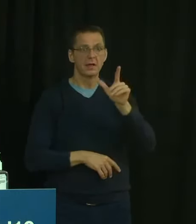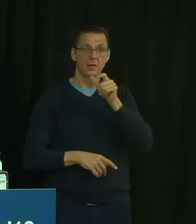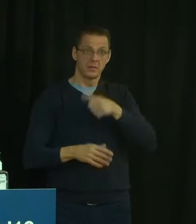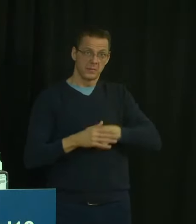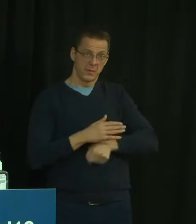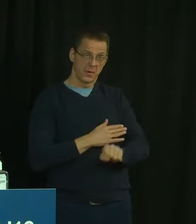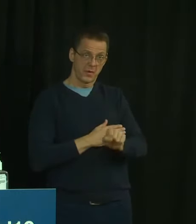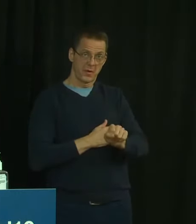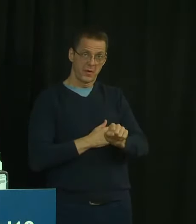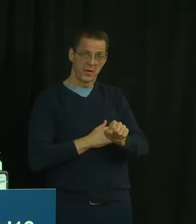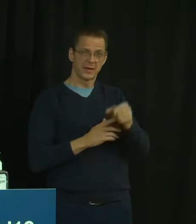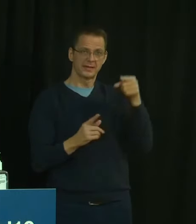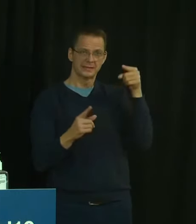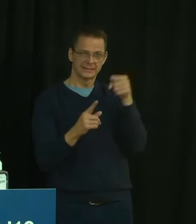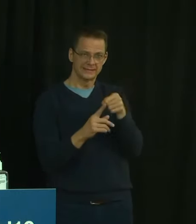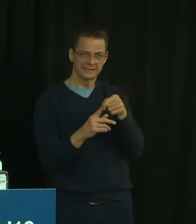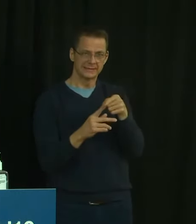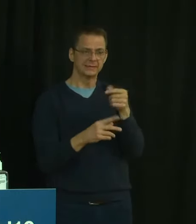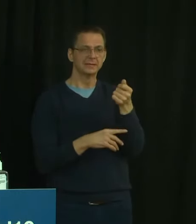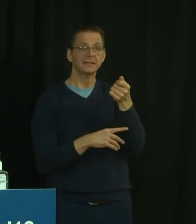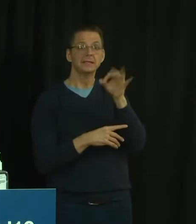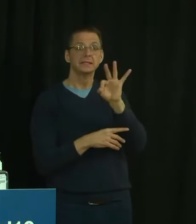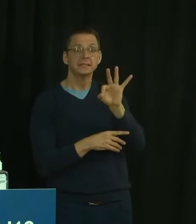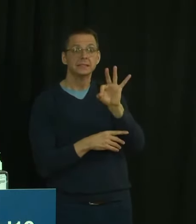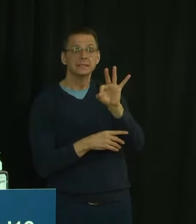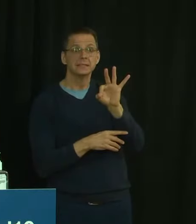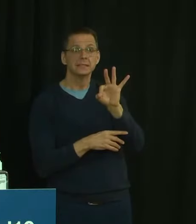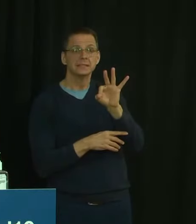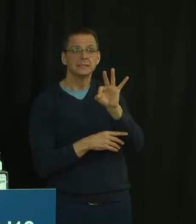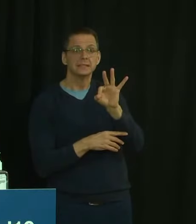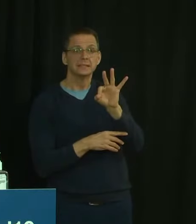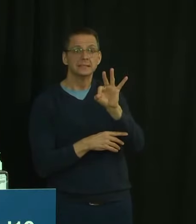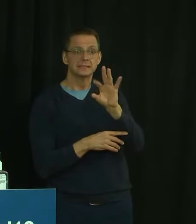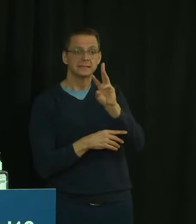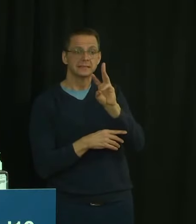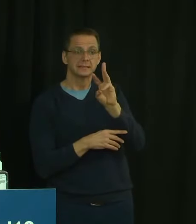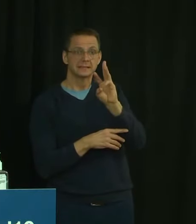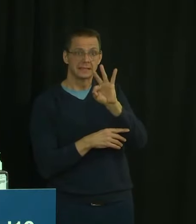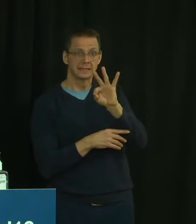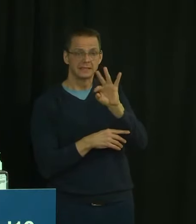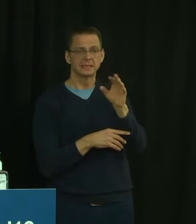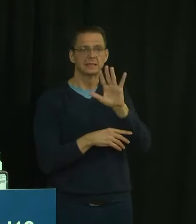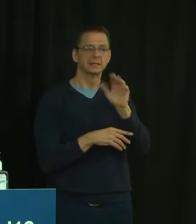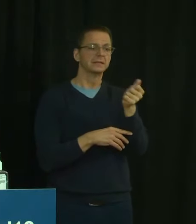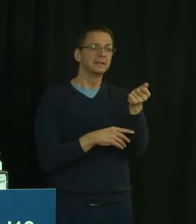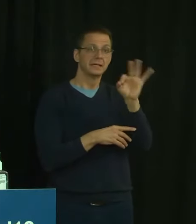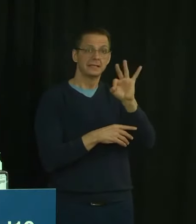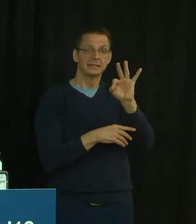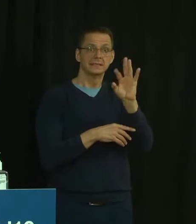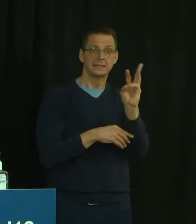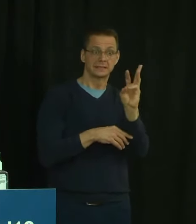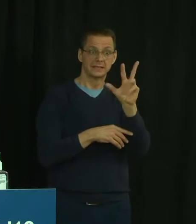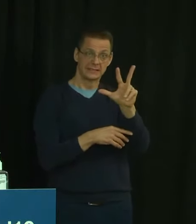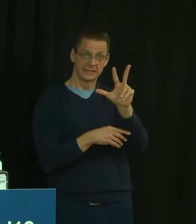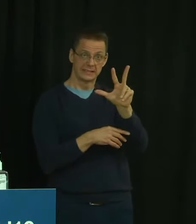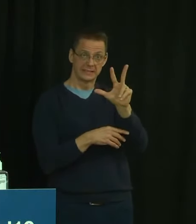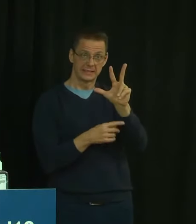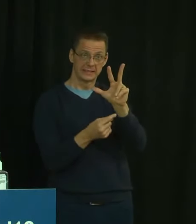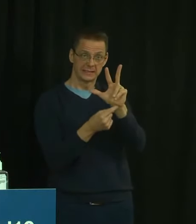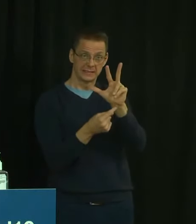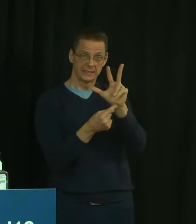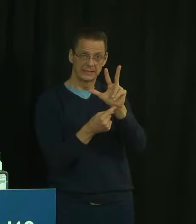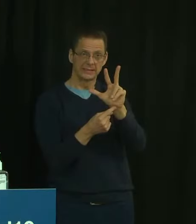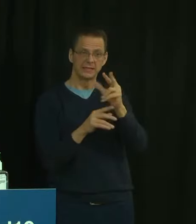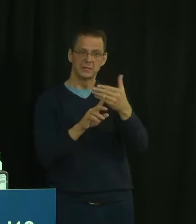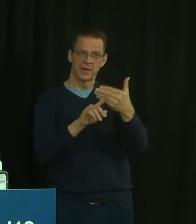in Calgary, Edmonton, and Red Deer. Pharmacies in other communities will start booking later next week as